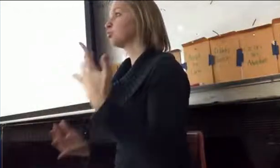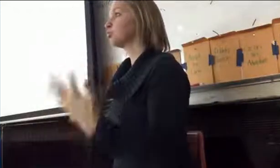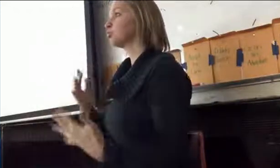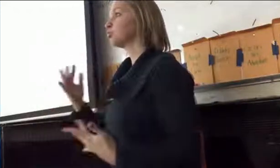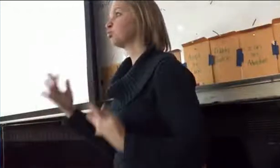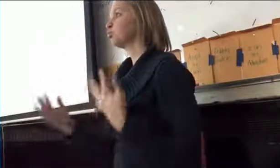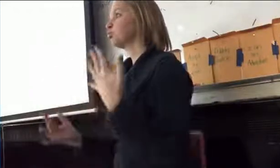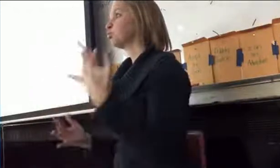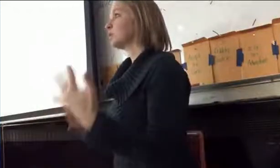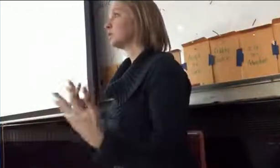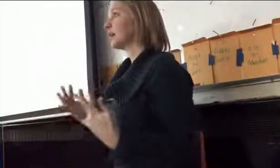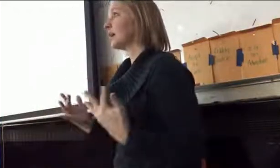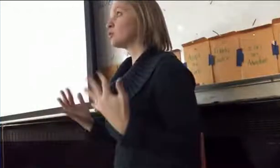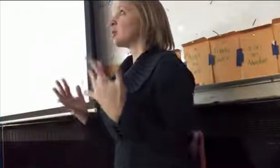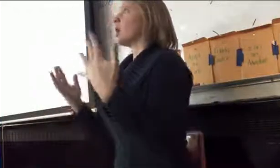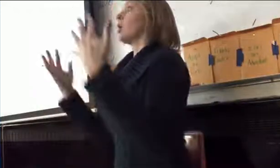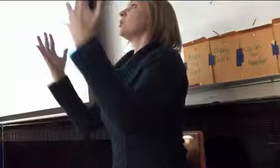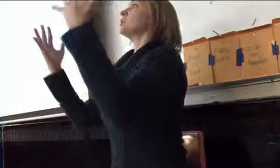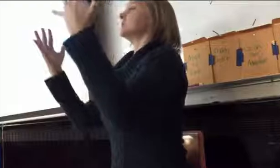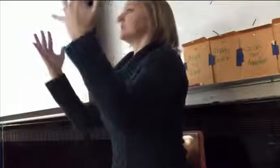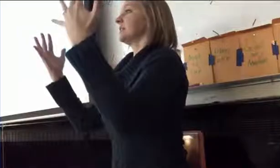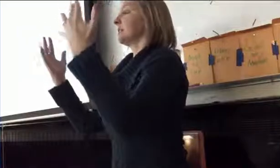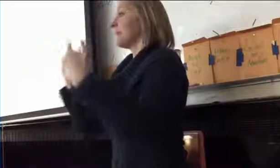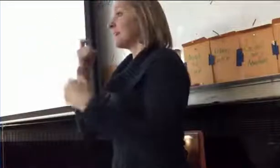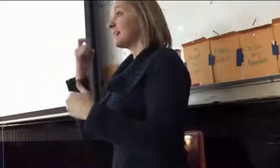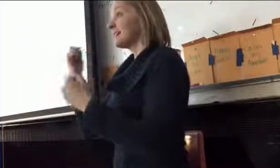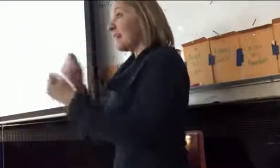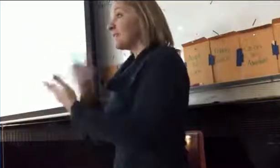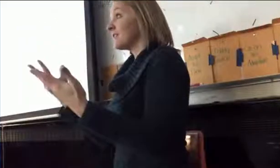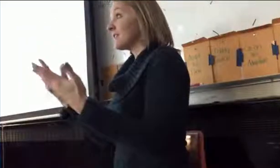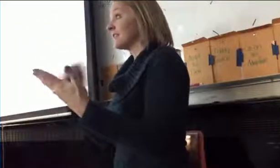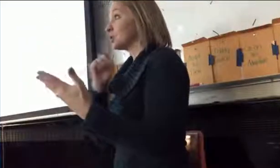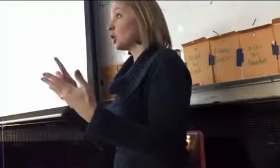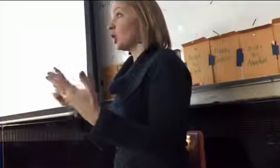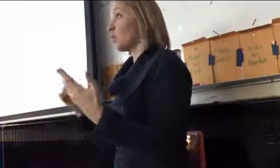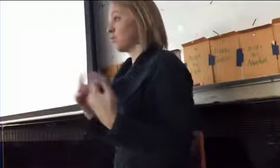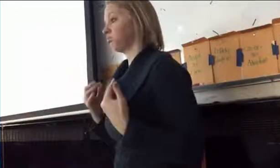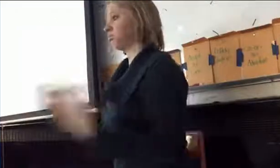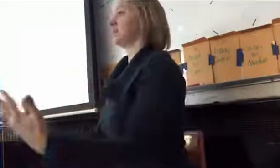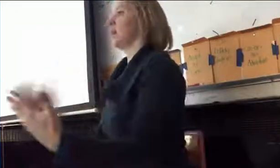the next floor. Now, because of all this flammable material, the place is going to